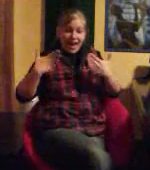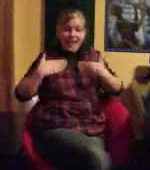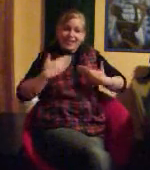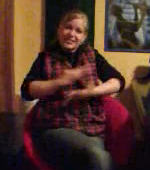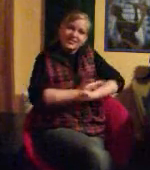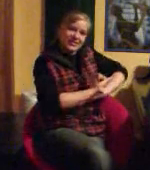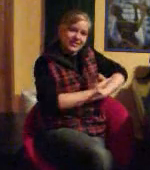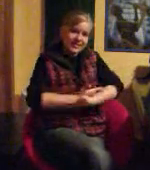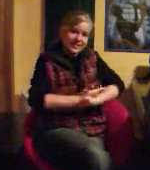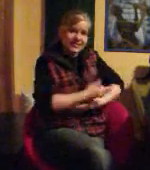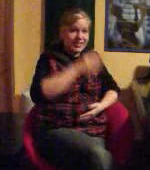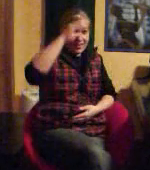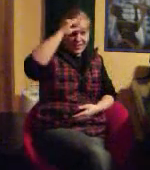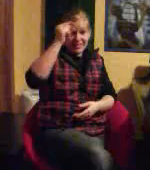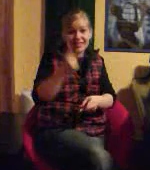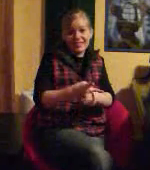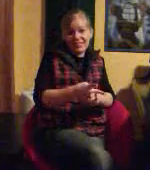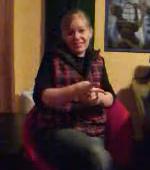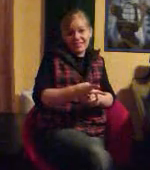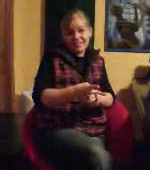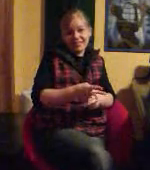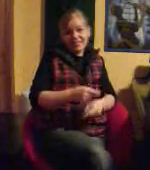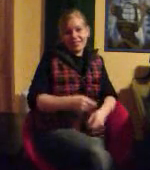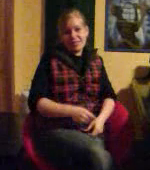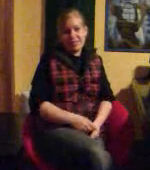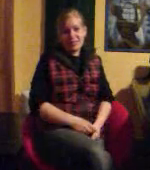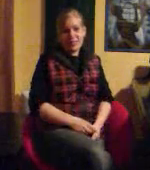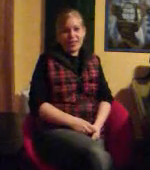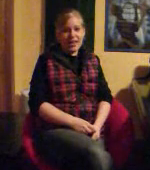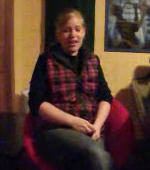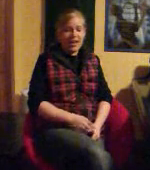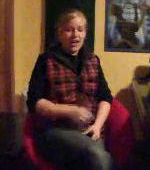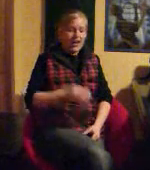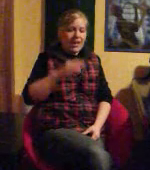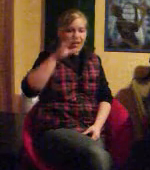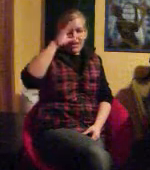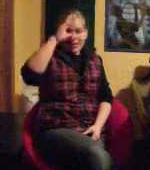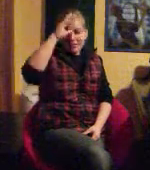Who was very, very, very little.